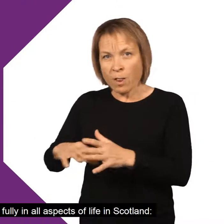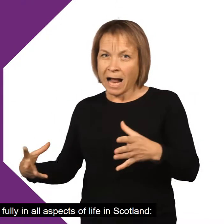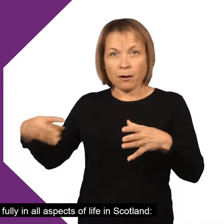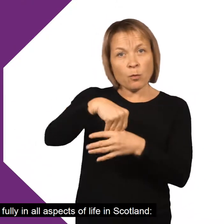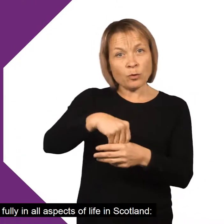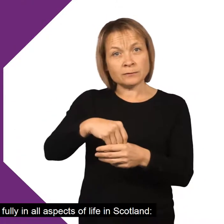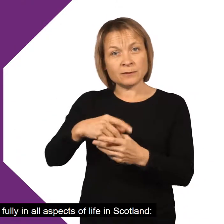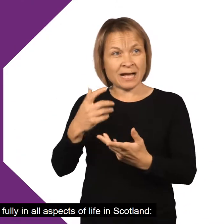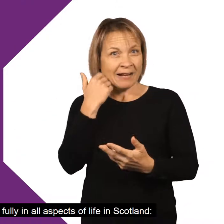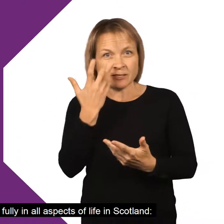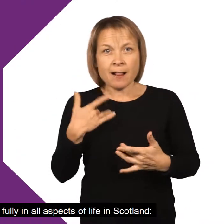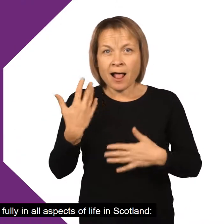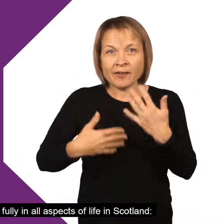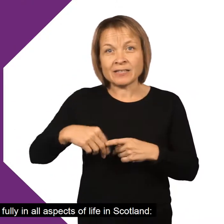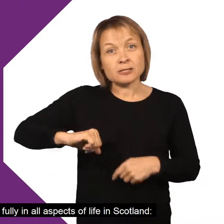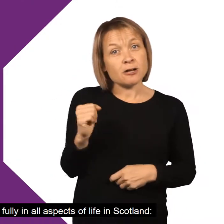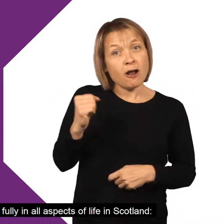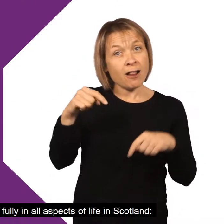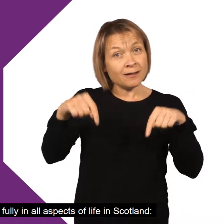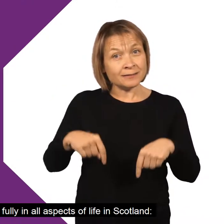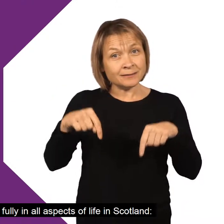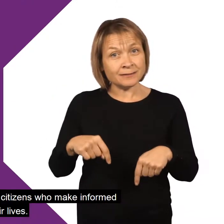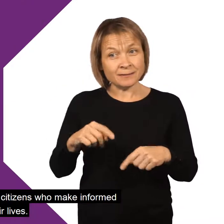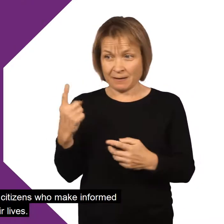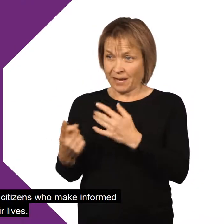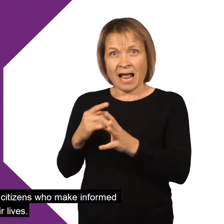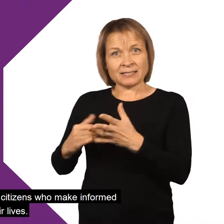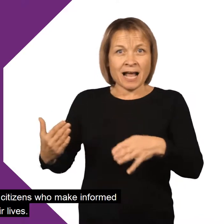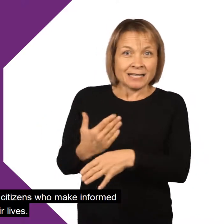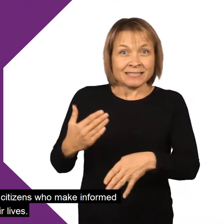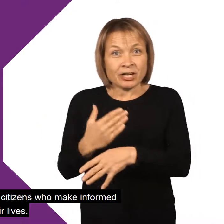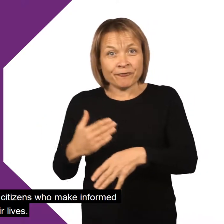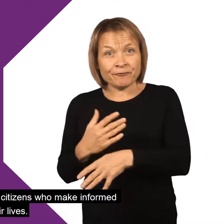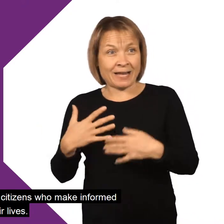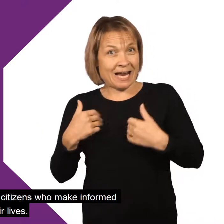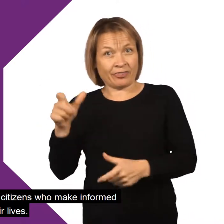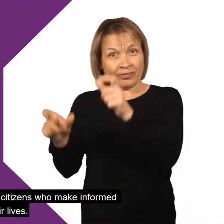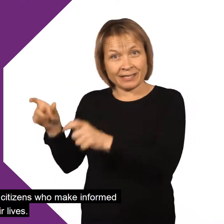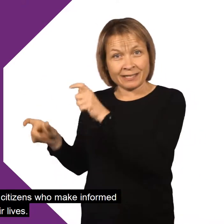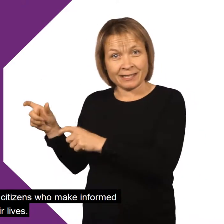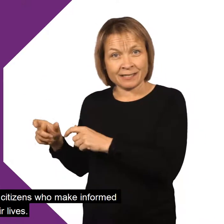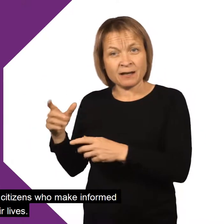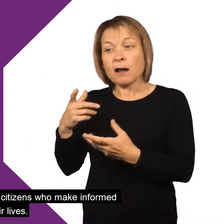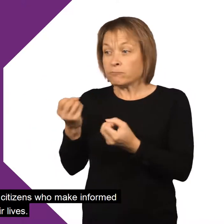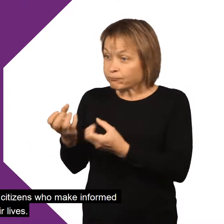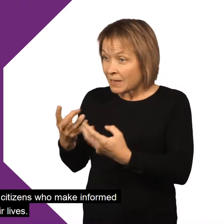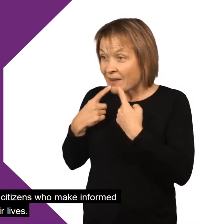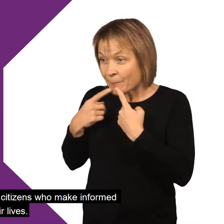aspects of life in Scotland as active healthy citizens who make informed choices about their lives.